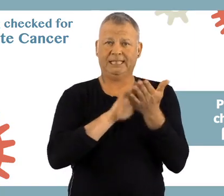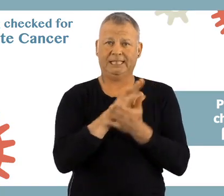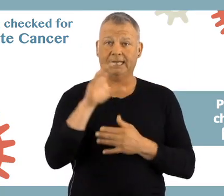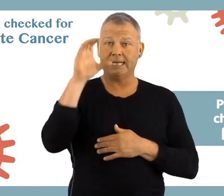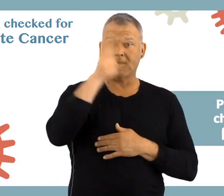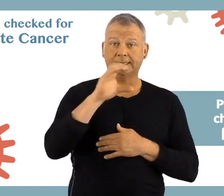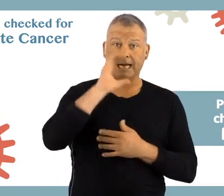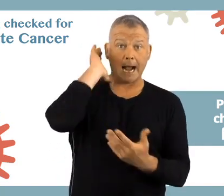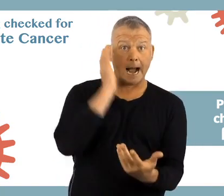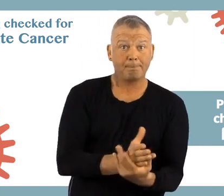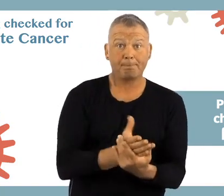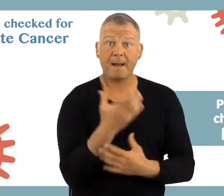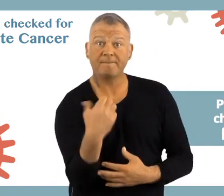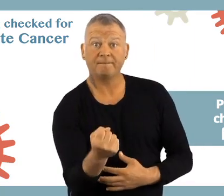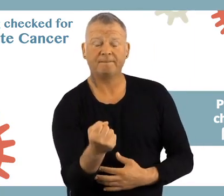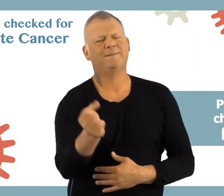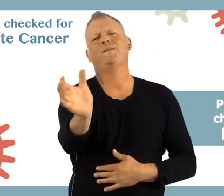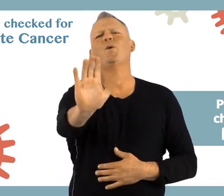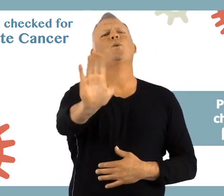doctor, nurse, or health professional straight away.